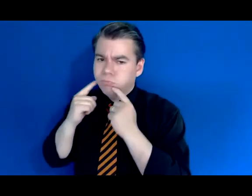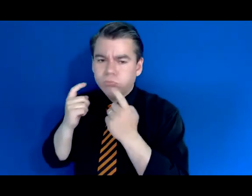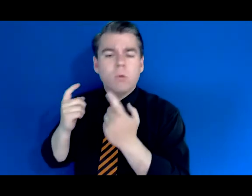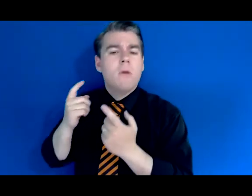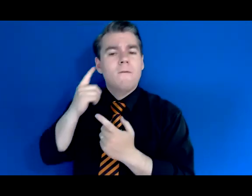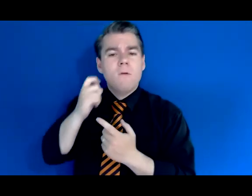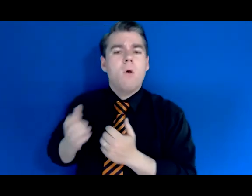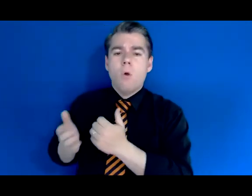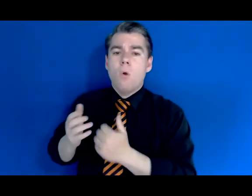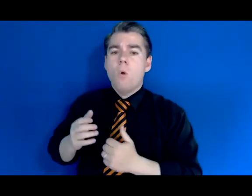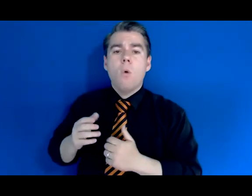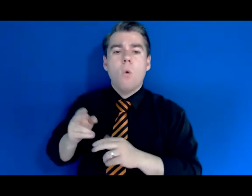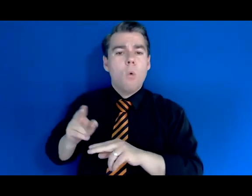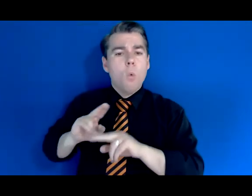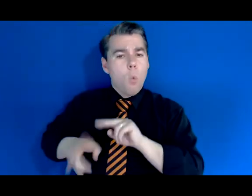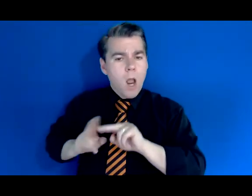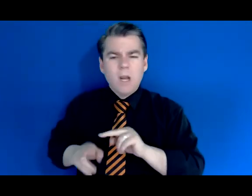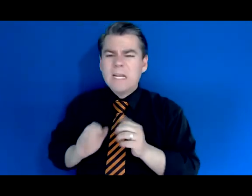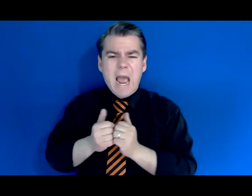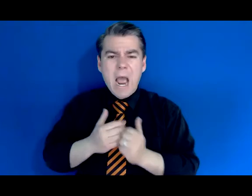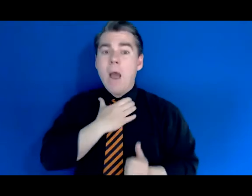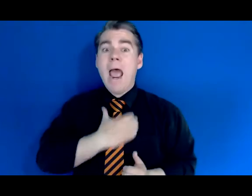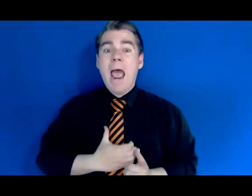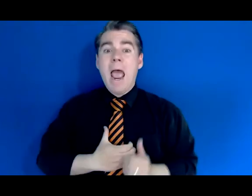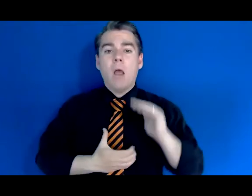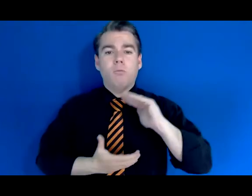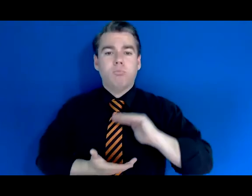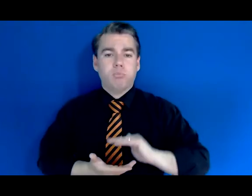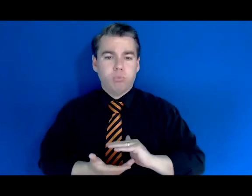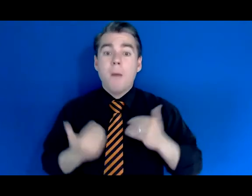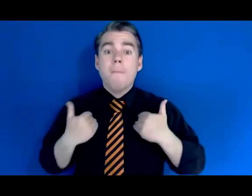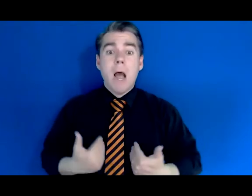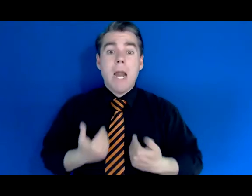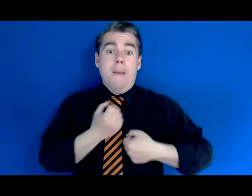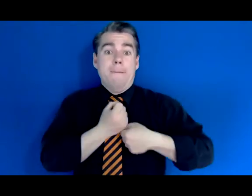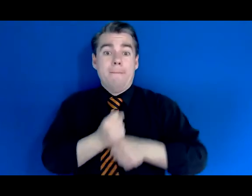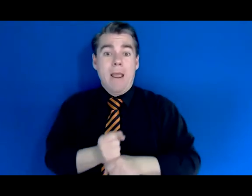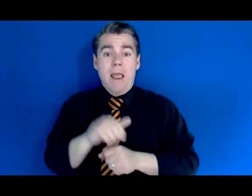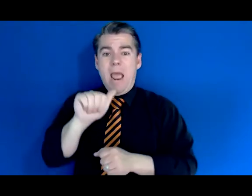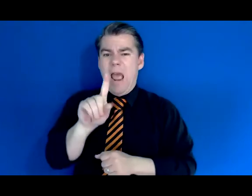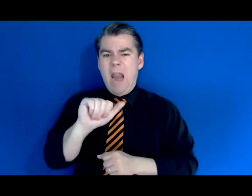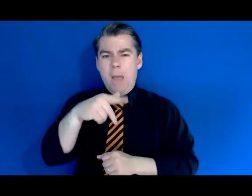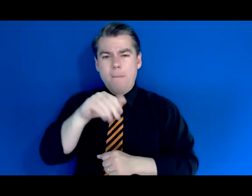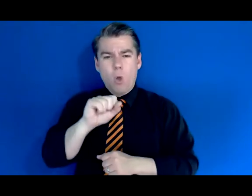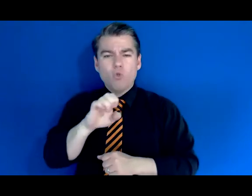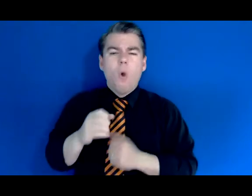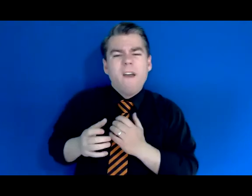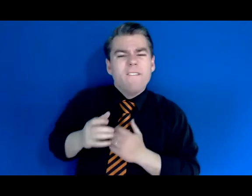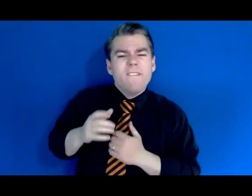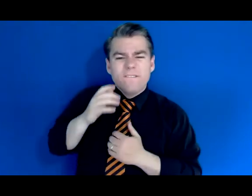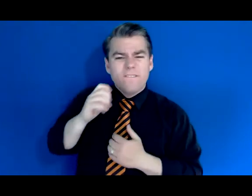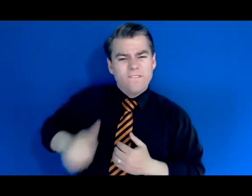appetite suppression and by reducing the body's ability to form adipose or fatty tissue